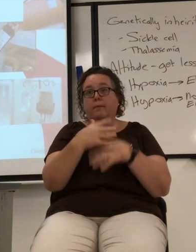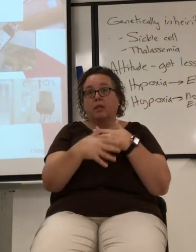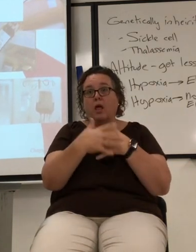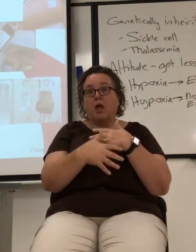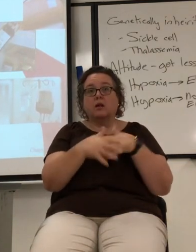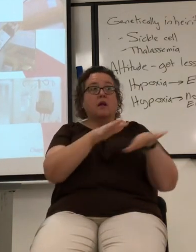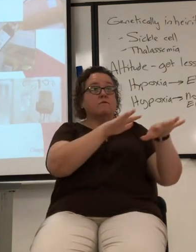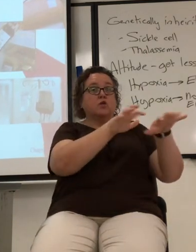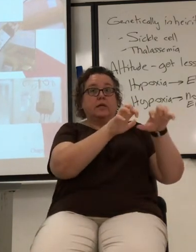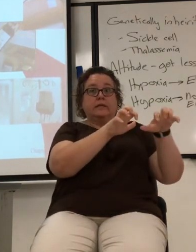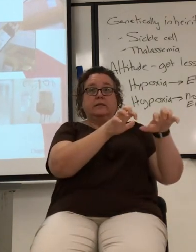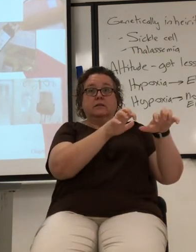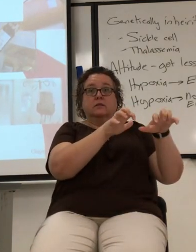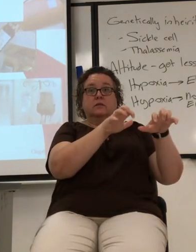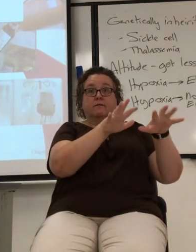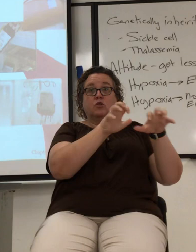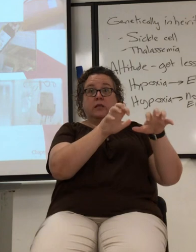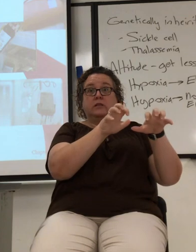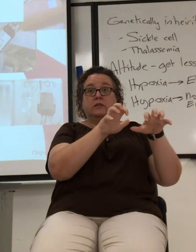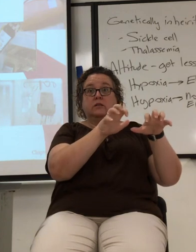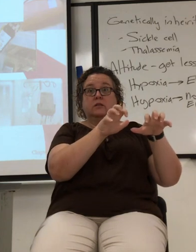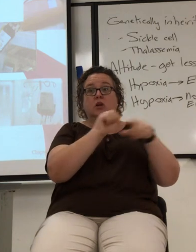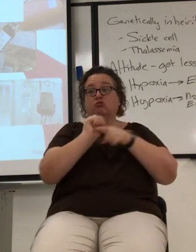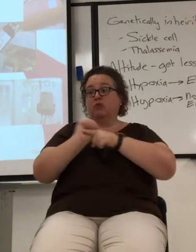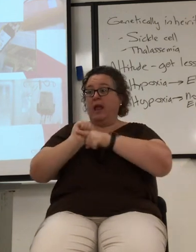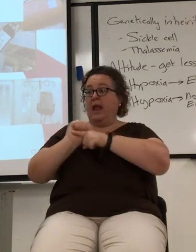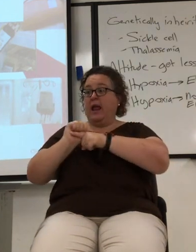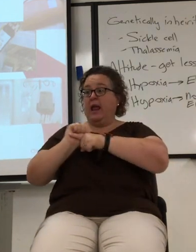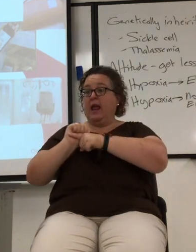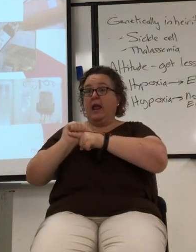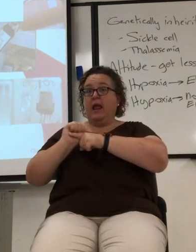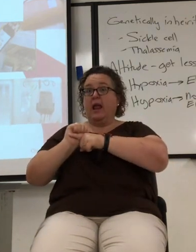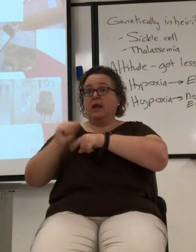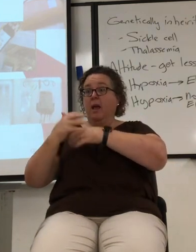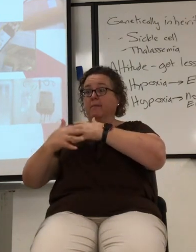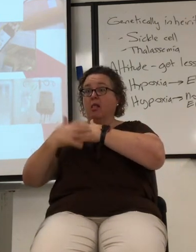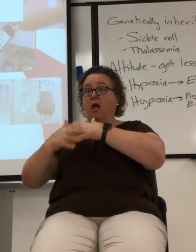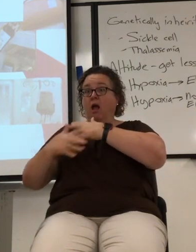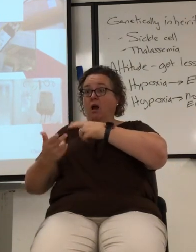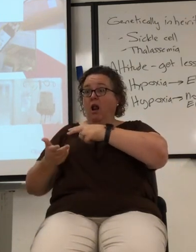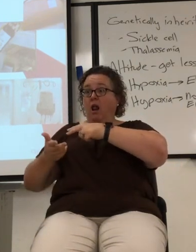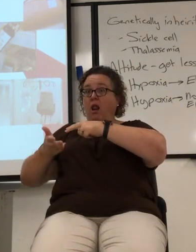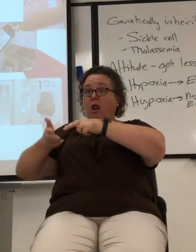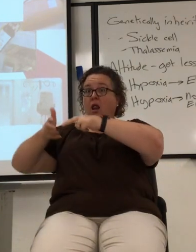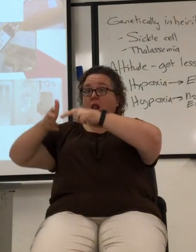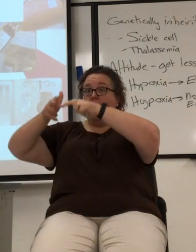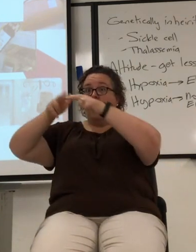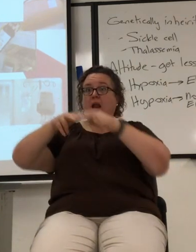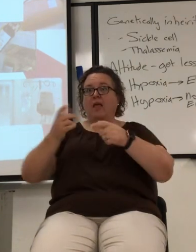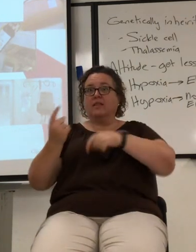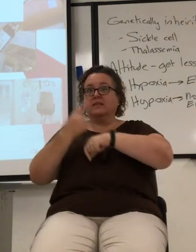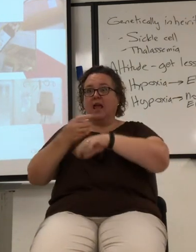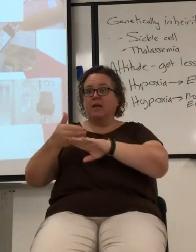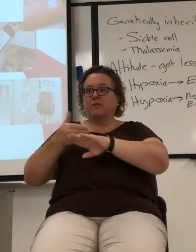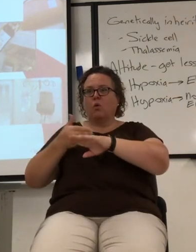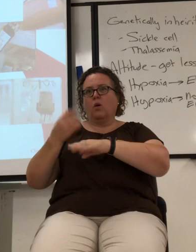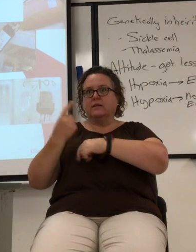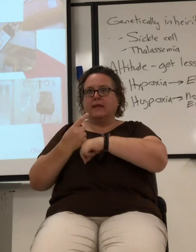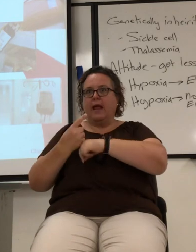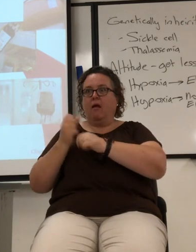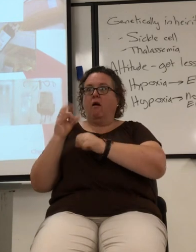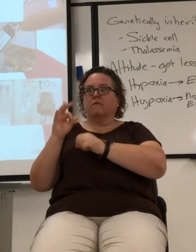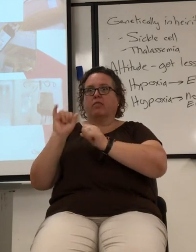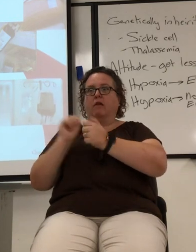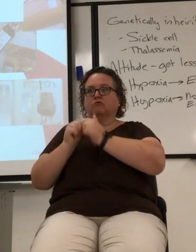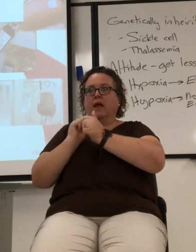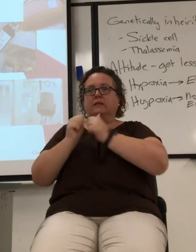it in the freezer, okay? Train, get your blood back up. And then the day of, day before, give yourself a little boost, okay? Take